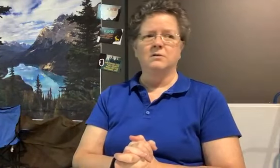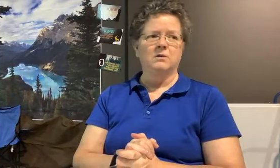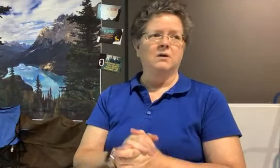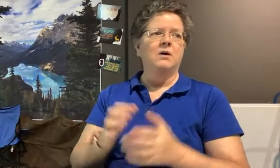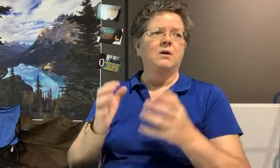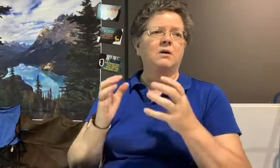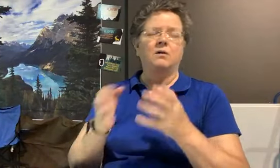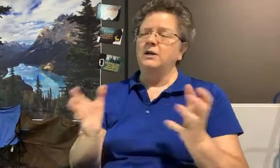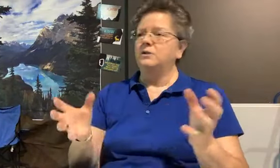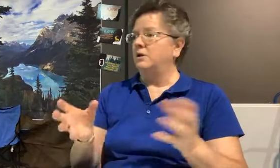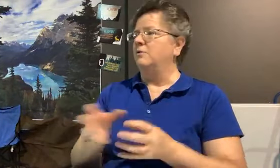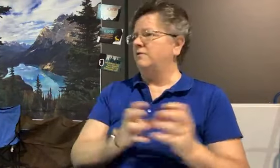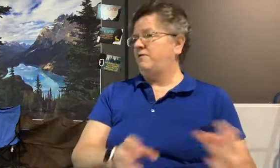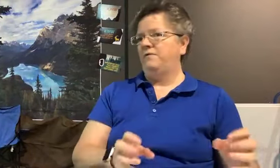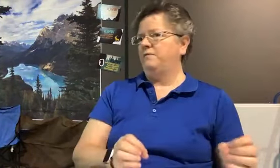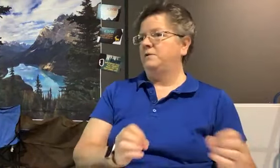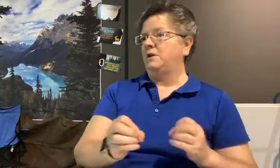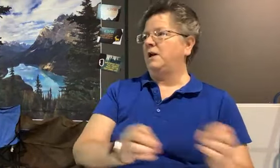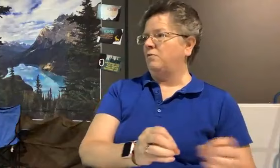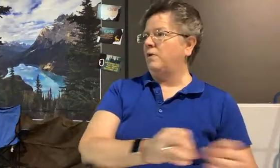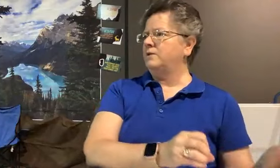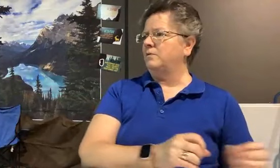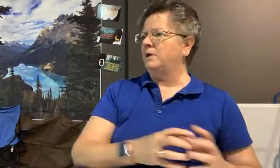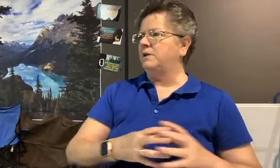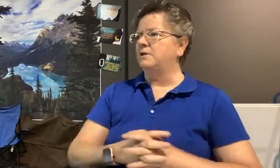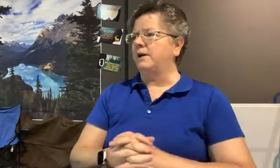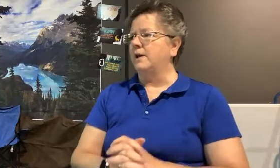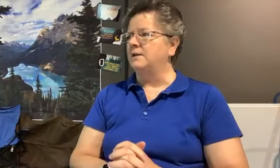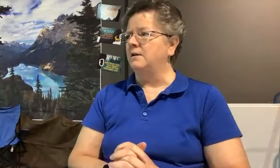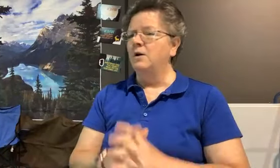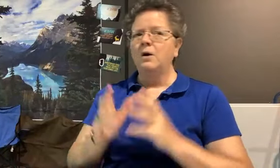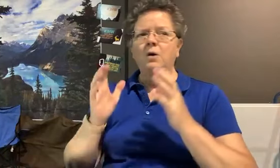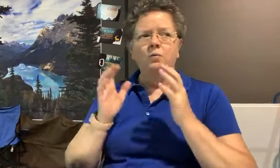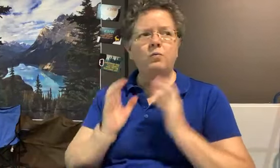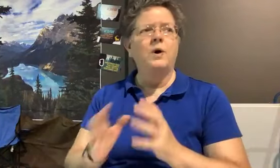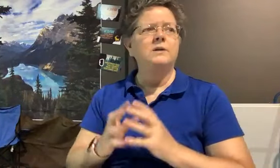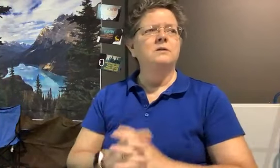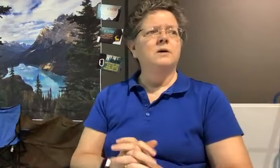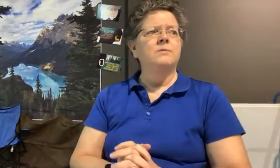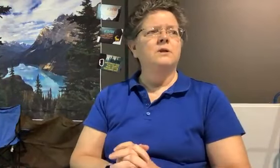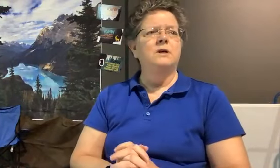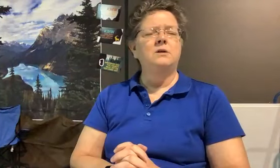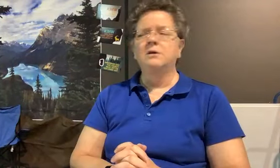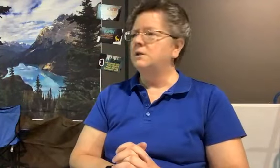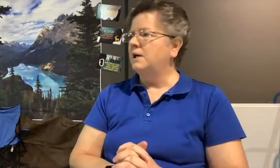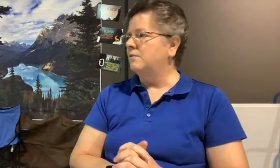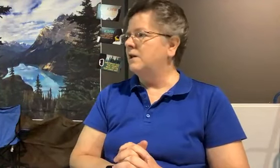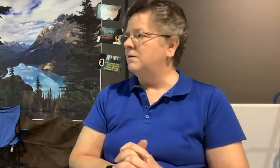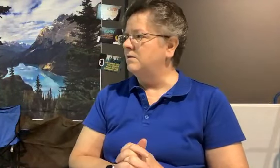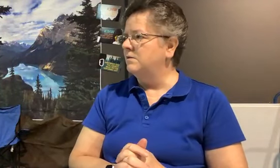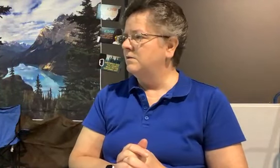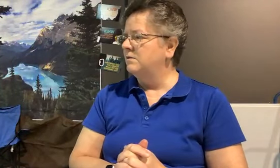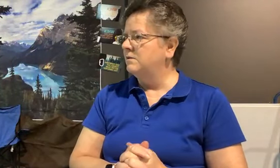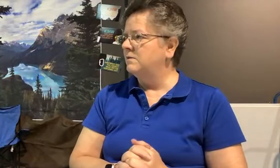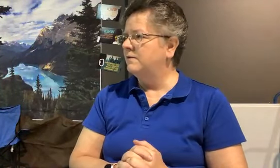learn or needed to know to not wrestle with this like I did. What's something that you can take with you from